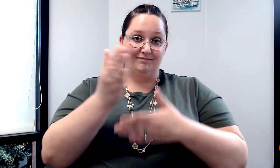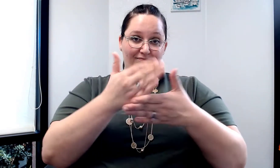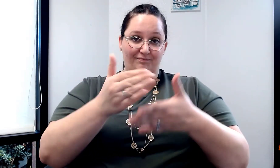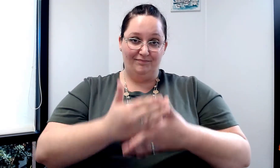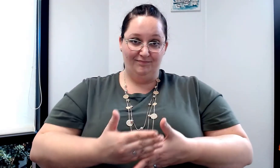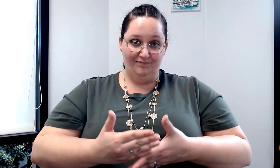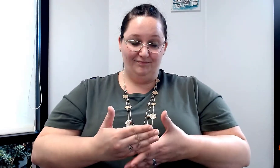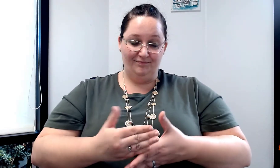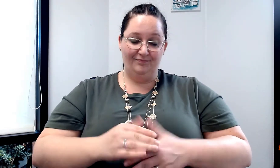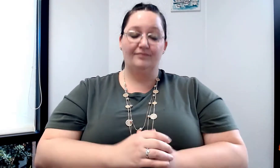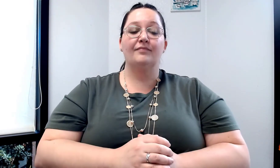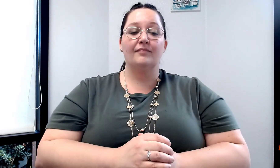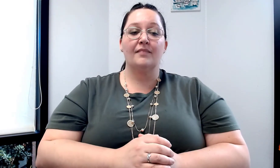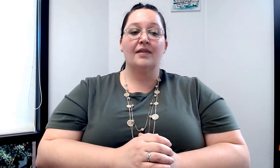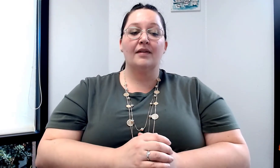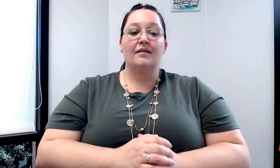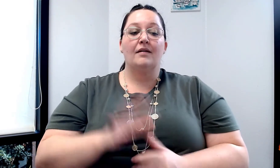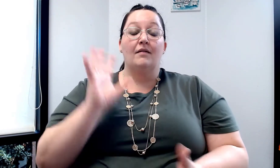of 9 different sections that we will be talking about.